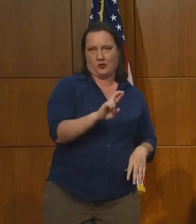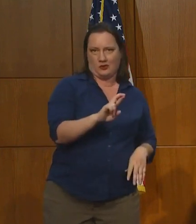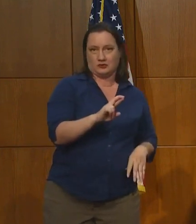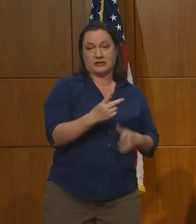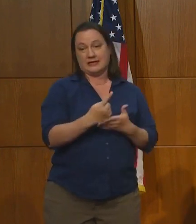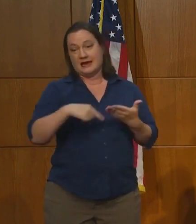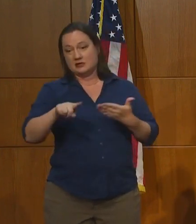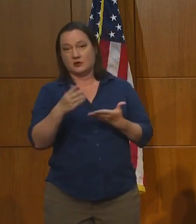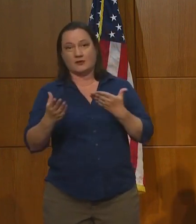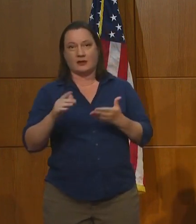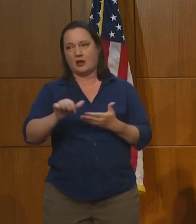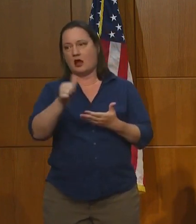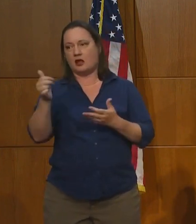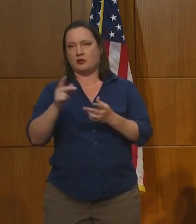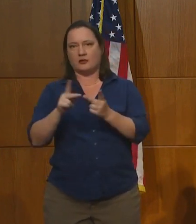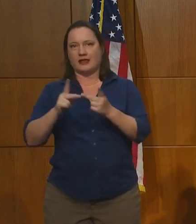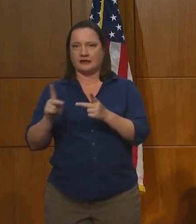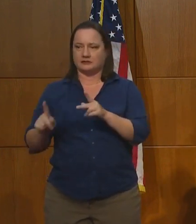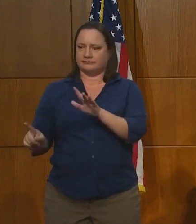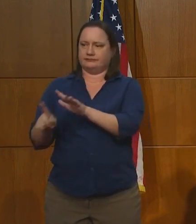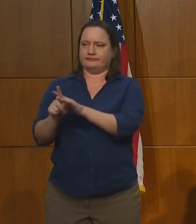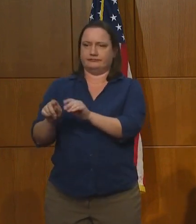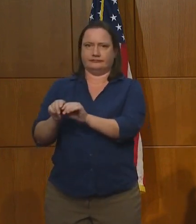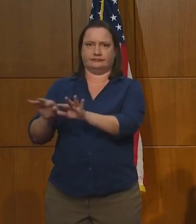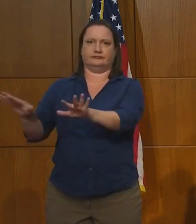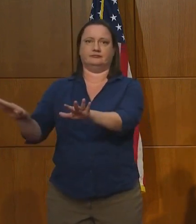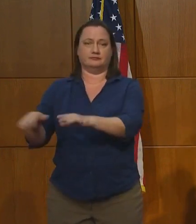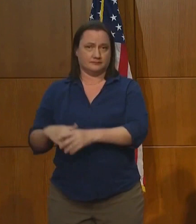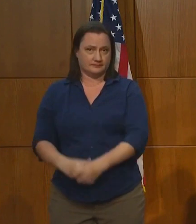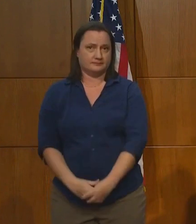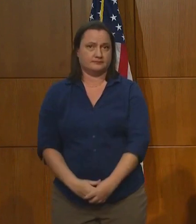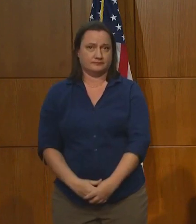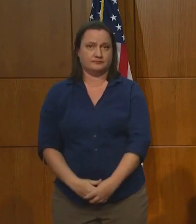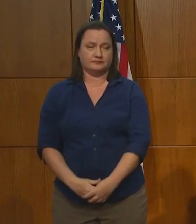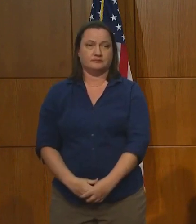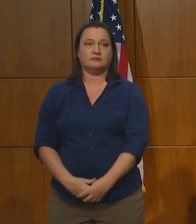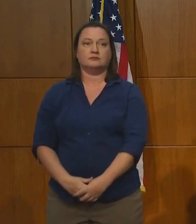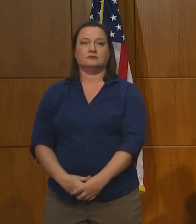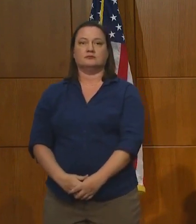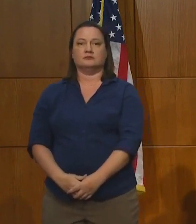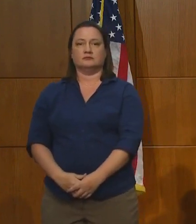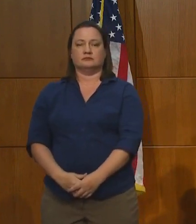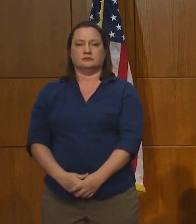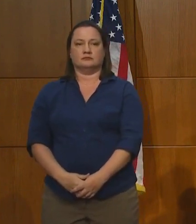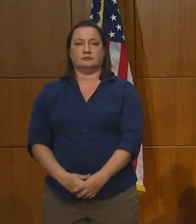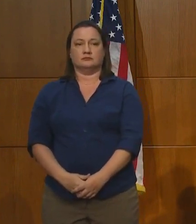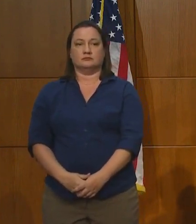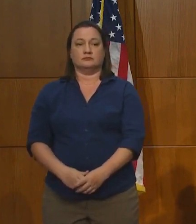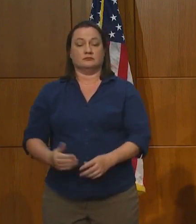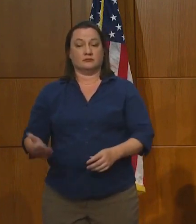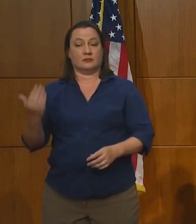next week. So when we started this process, we kind of had what I would call blanket